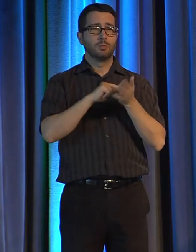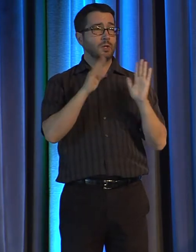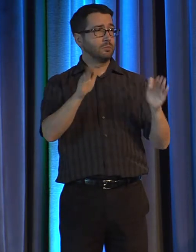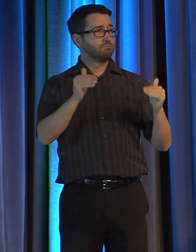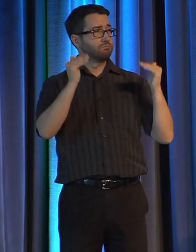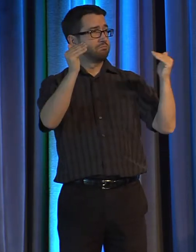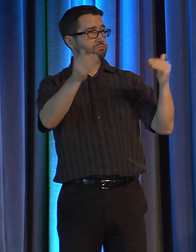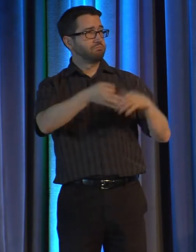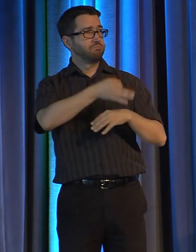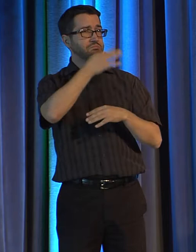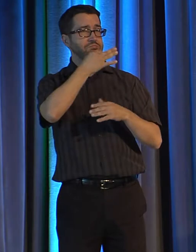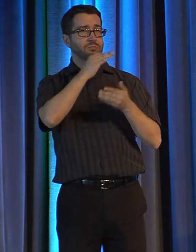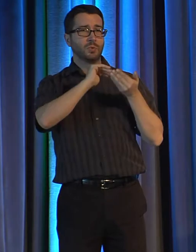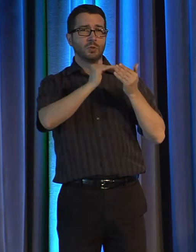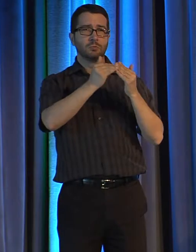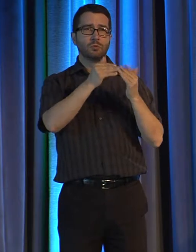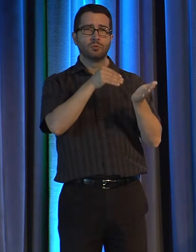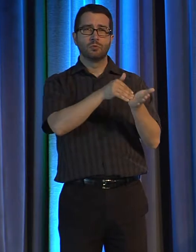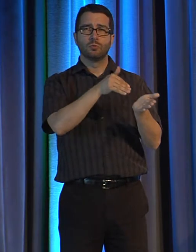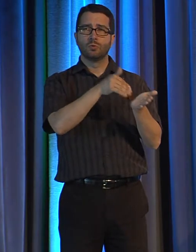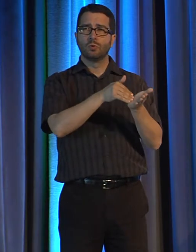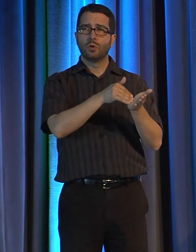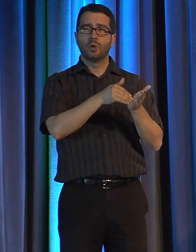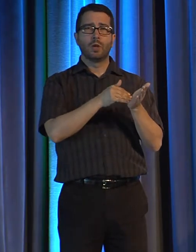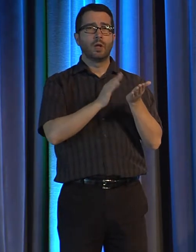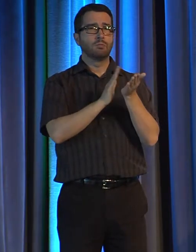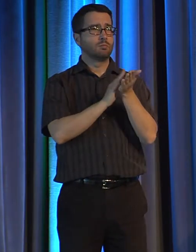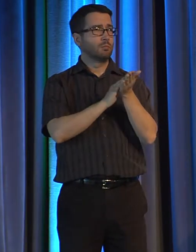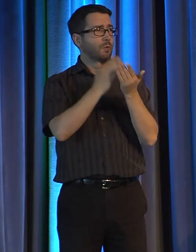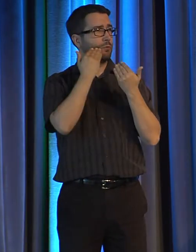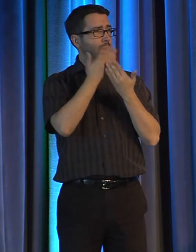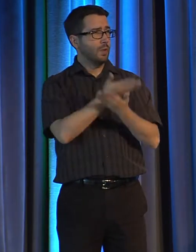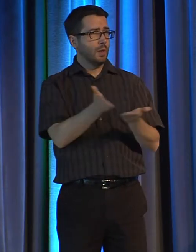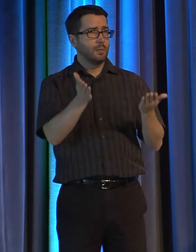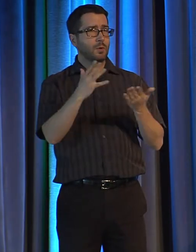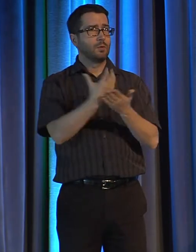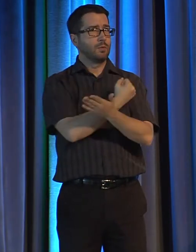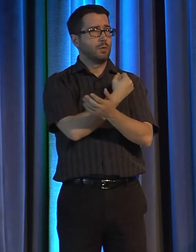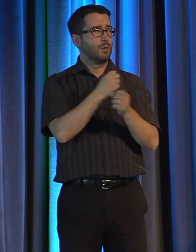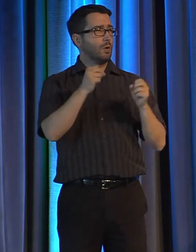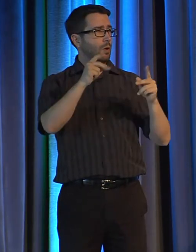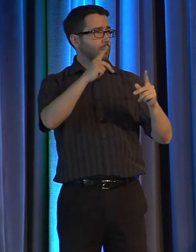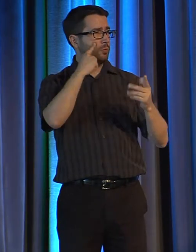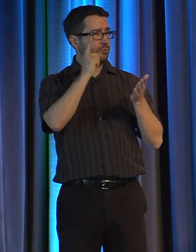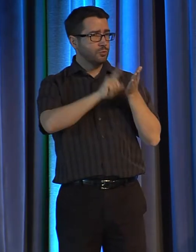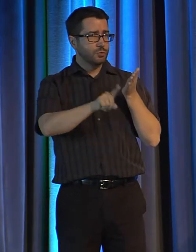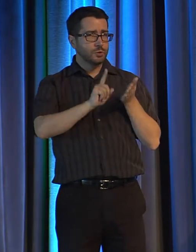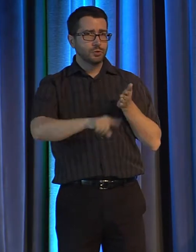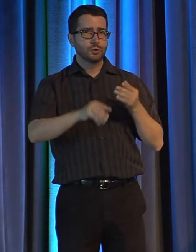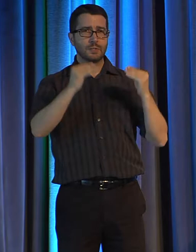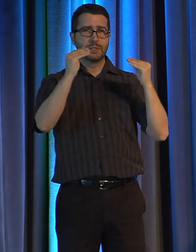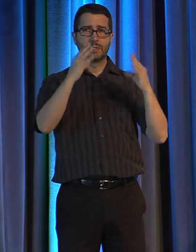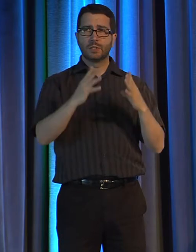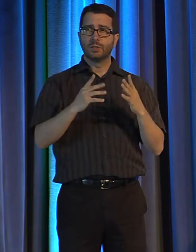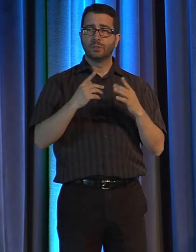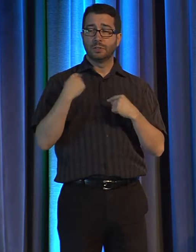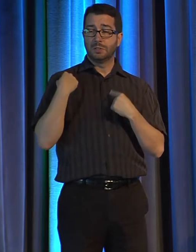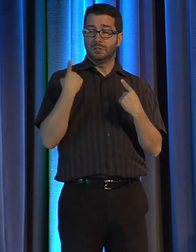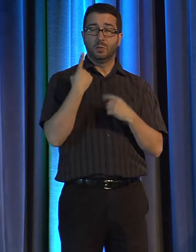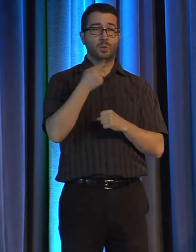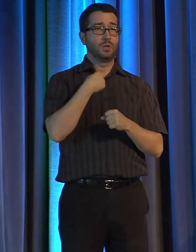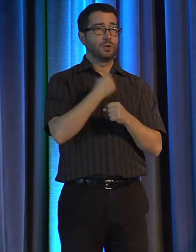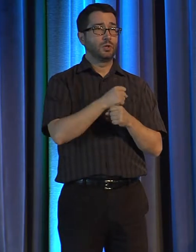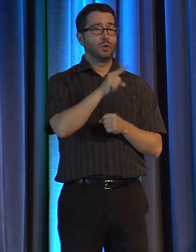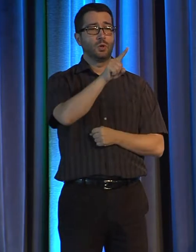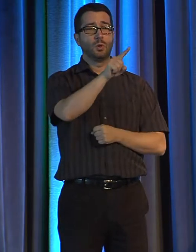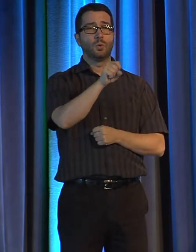physicians and applaud the many opportunities to teach and to research. This past year, 103 doctors started